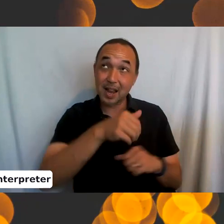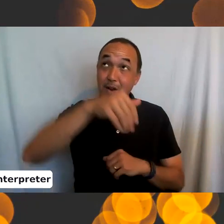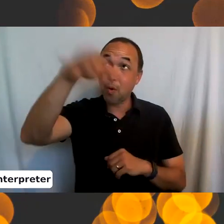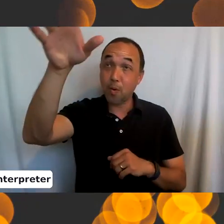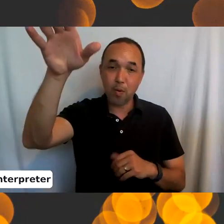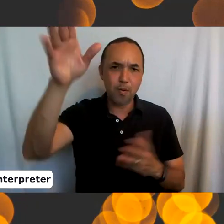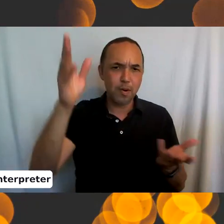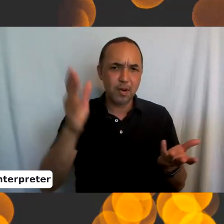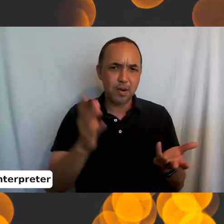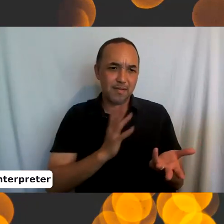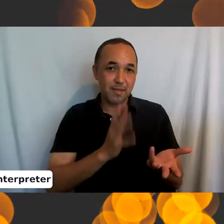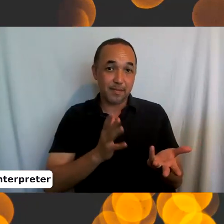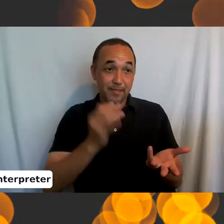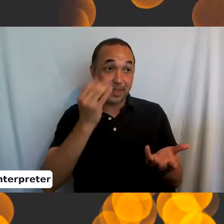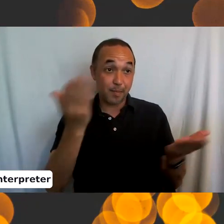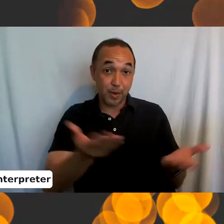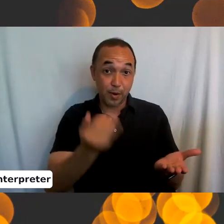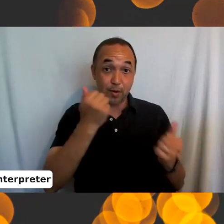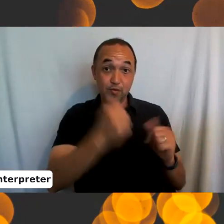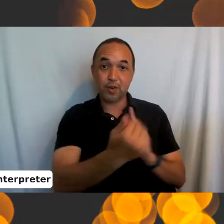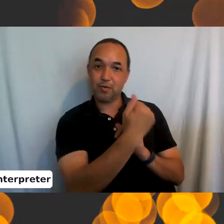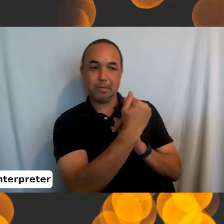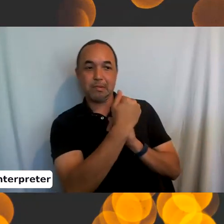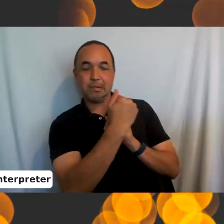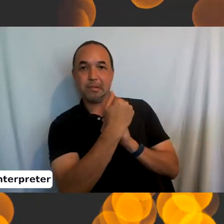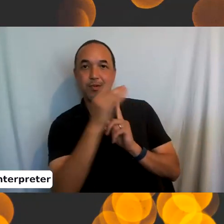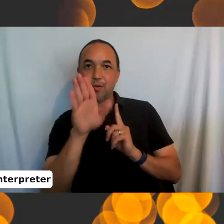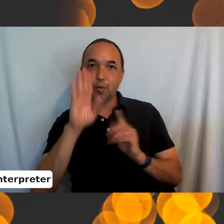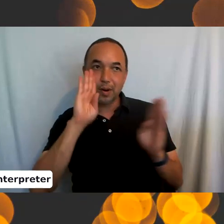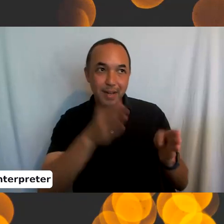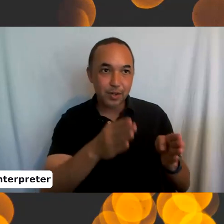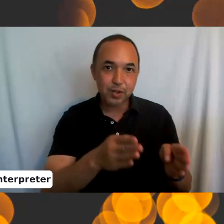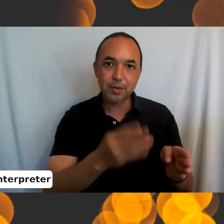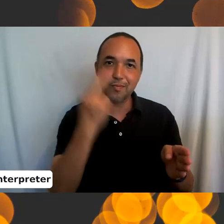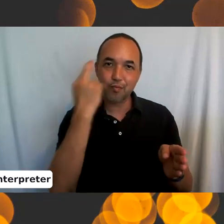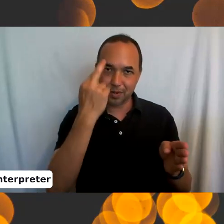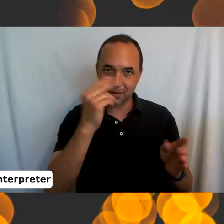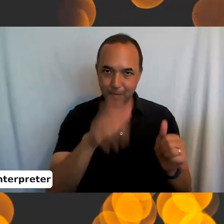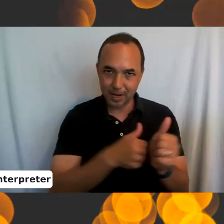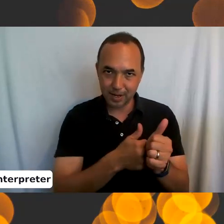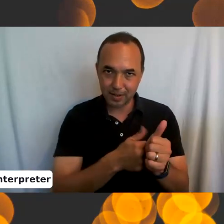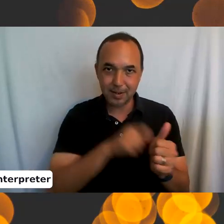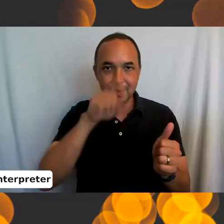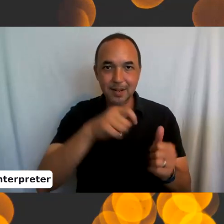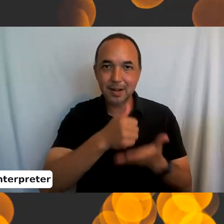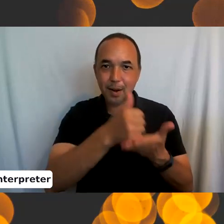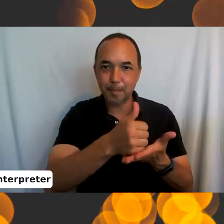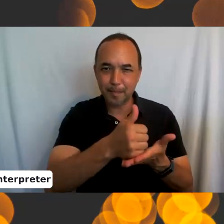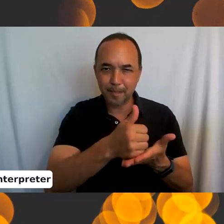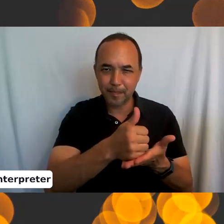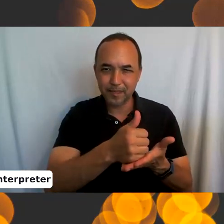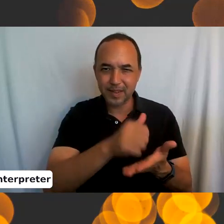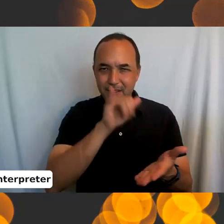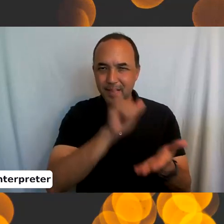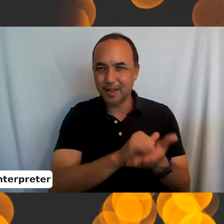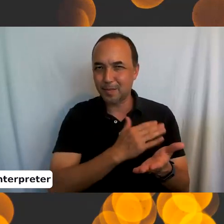usually here. And if they're trying to get your attention, there is a reason. There's something they need help with. And that is my version of kind of crossing